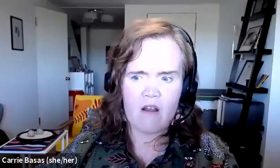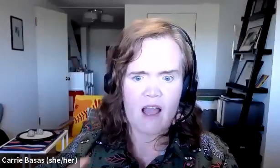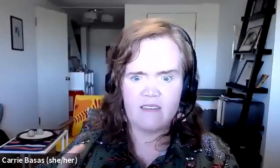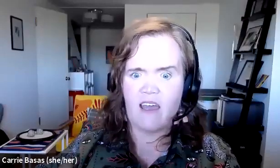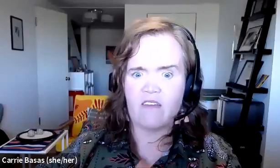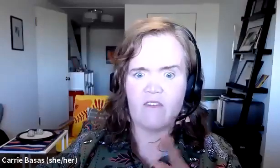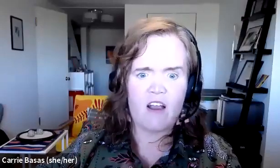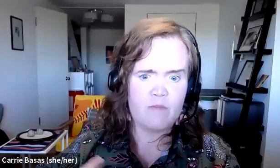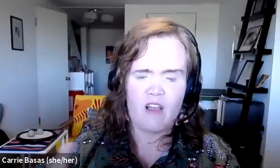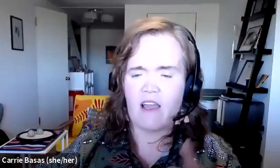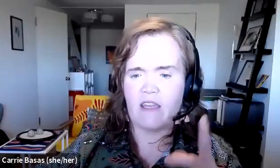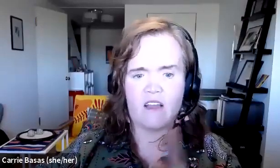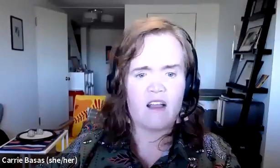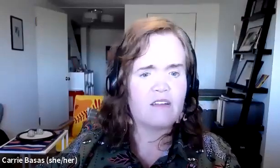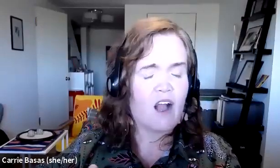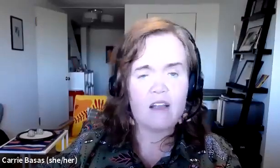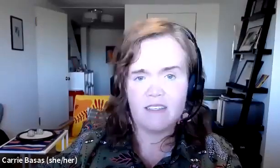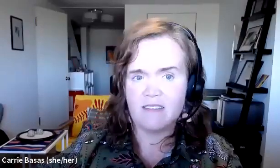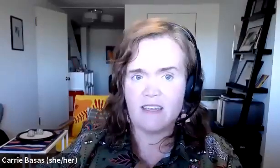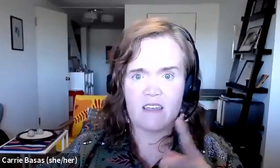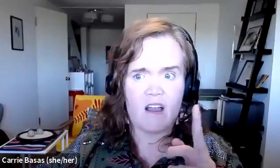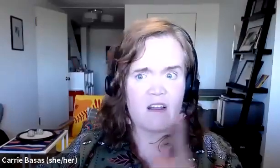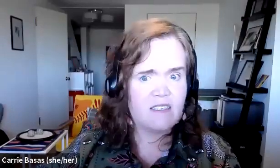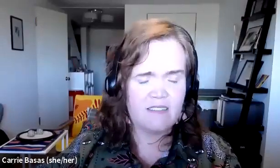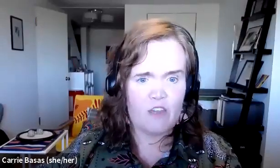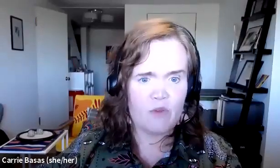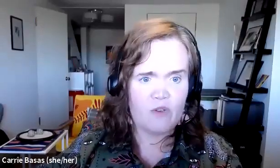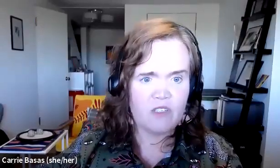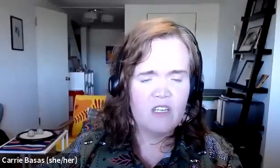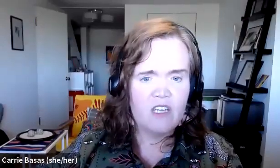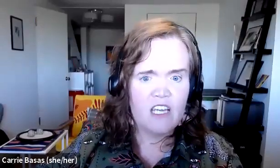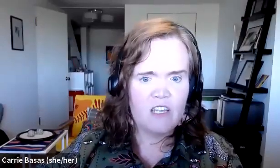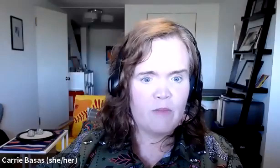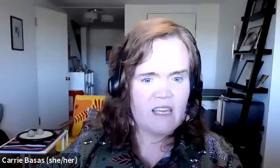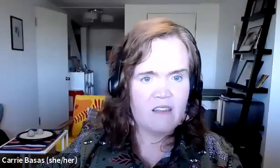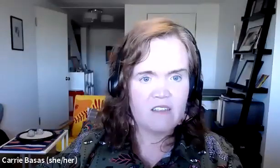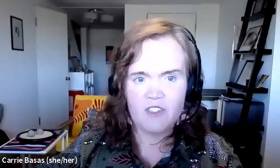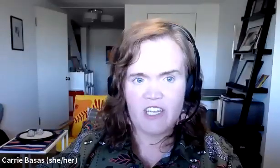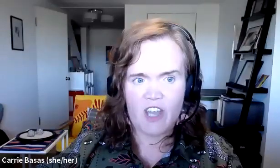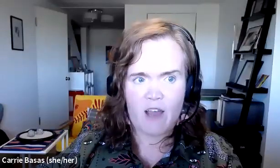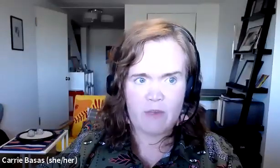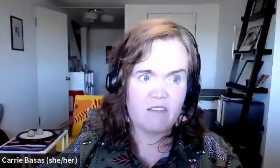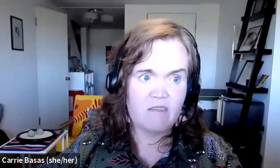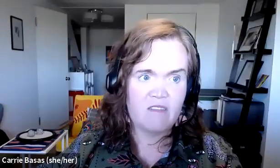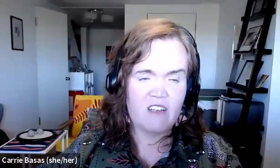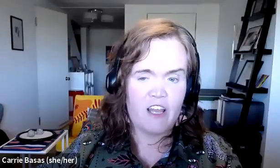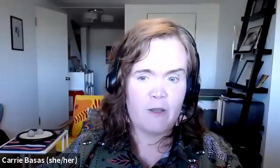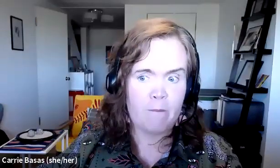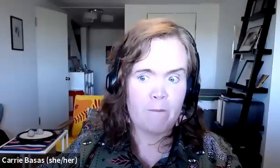who are not deaf, aren't blind, aren't autistic, aren't disabled in making this change